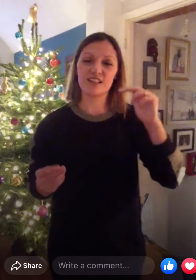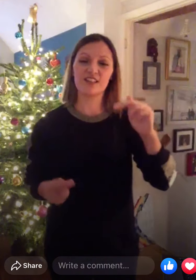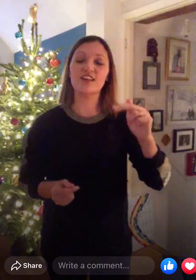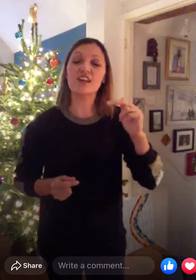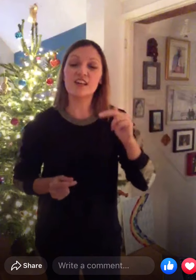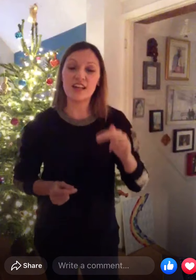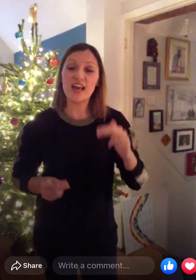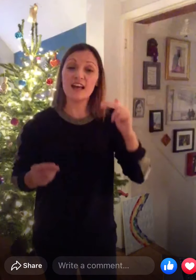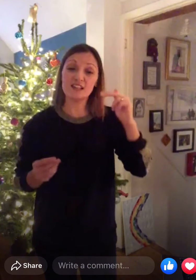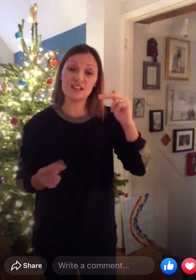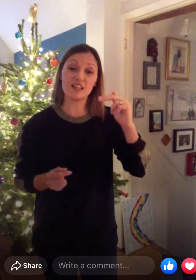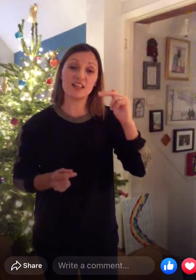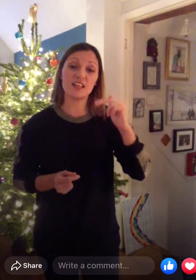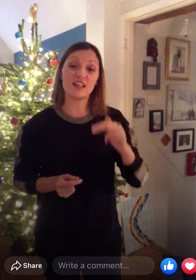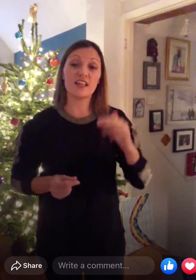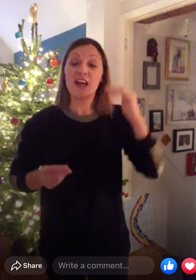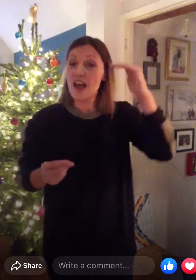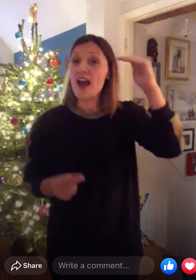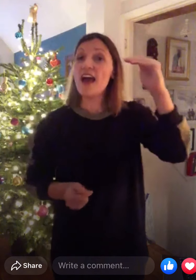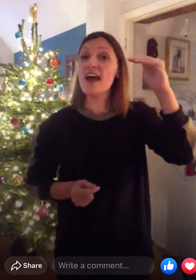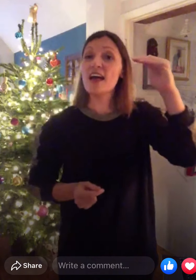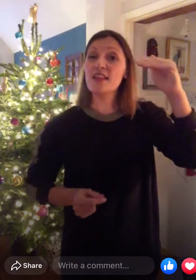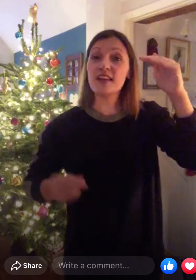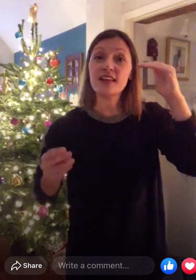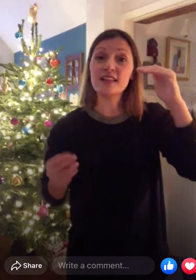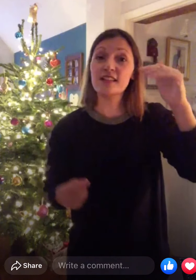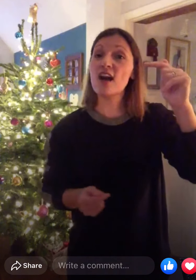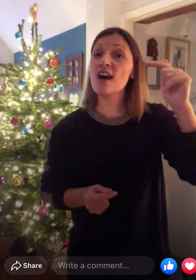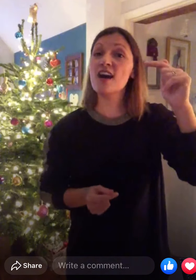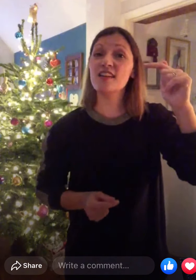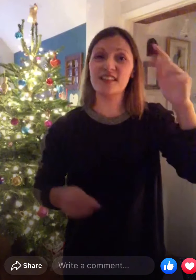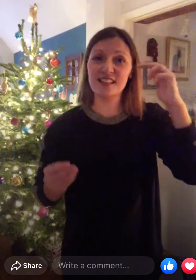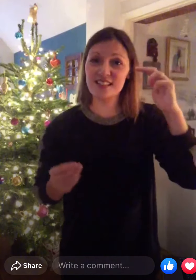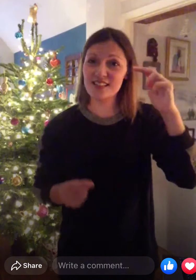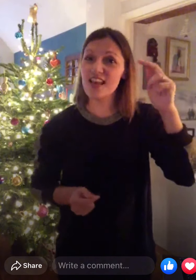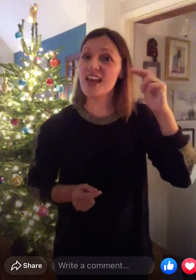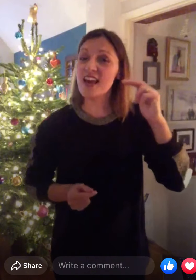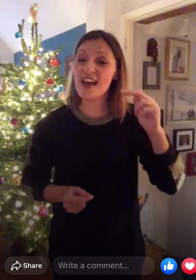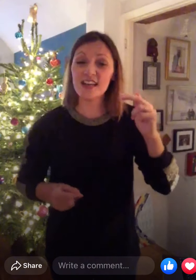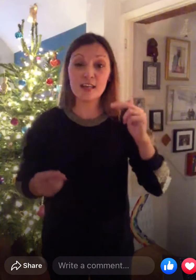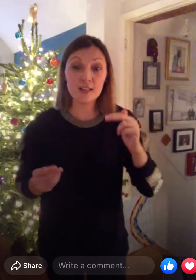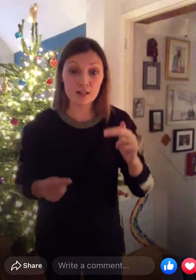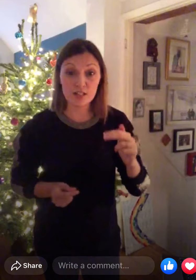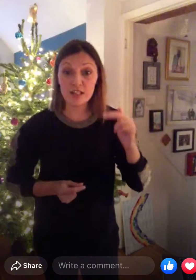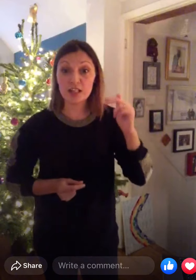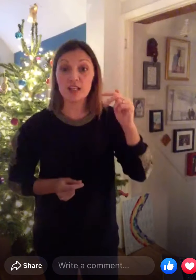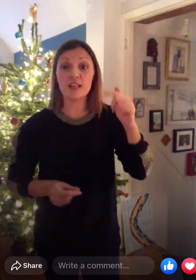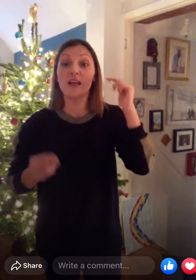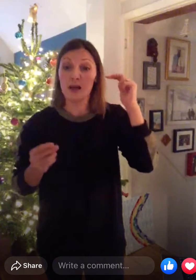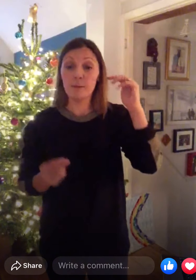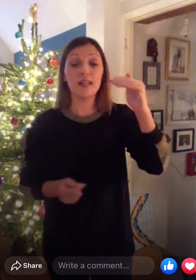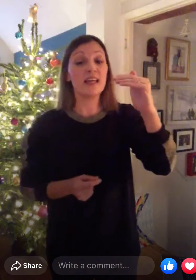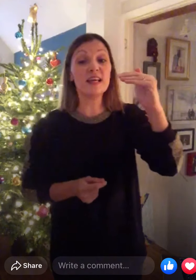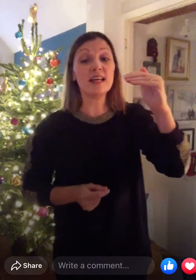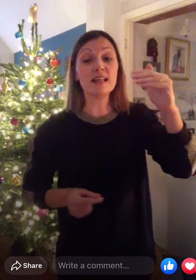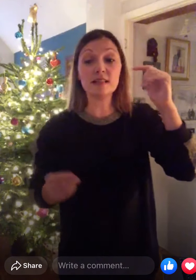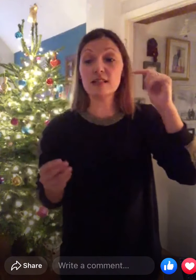Godhead see. Hail the incarnate deity. Pleased as